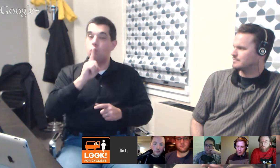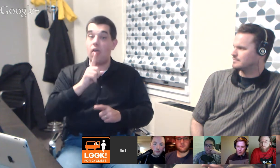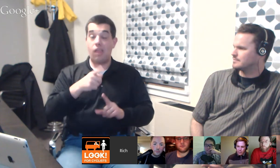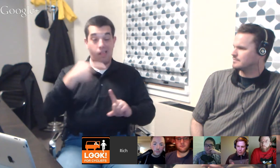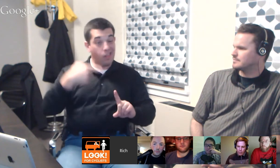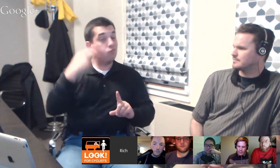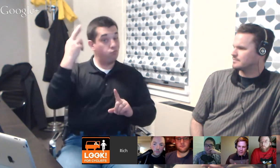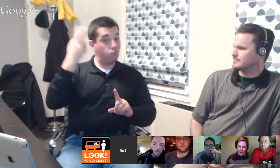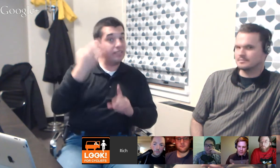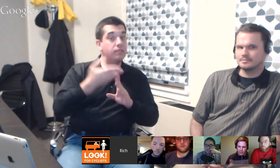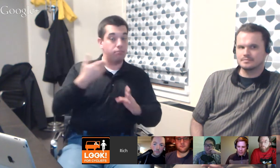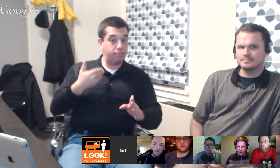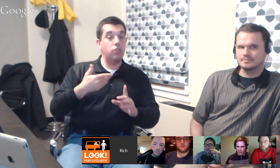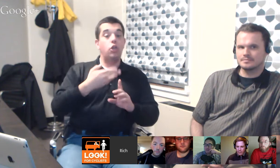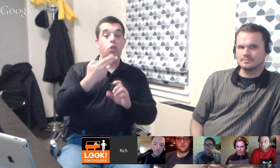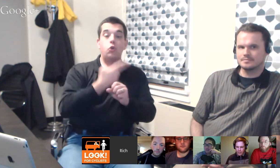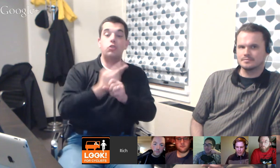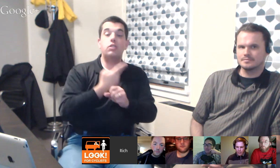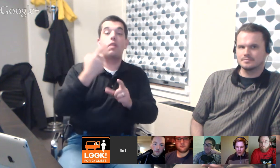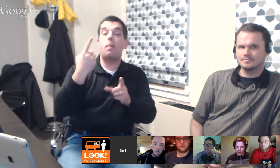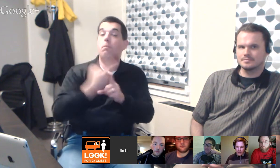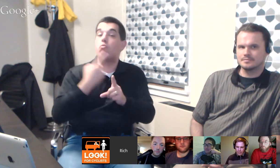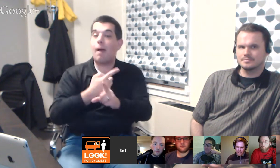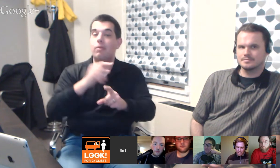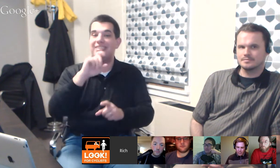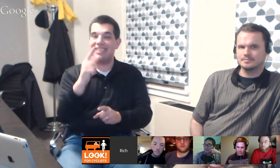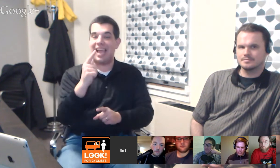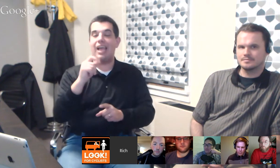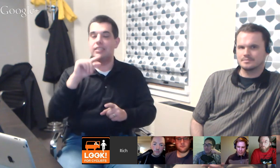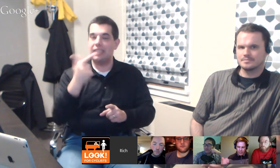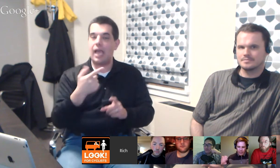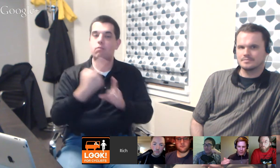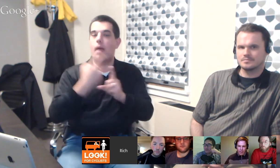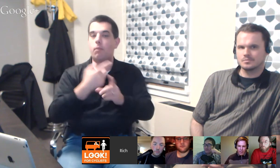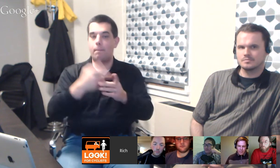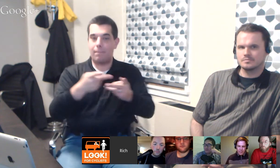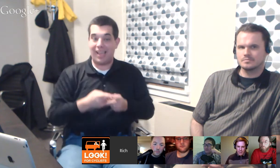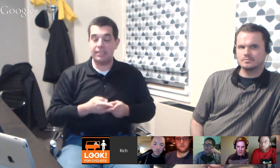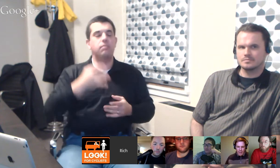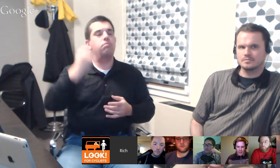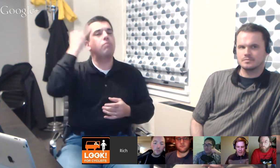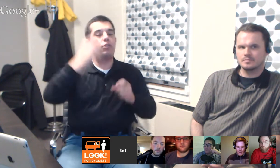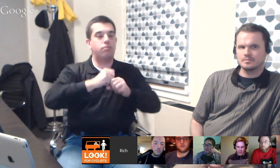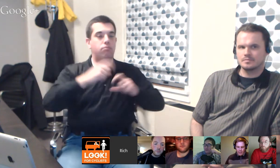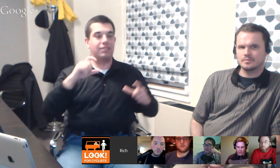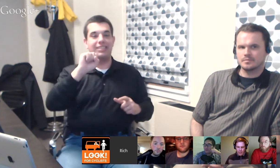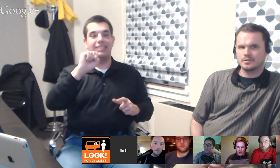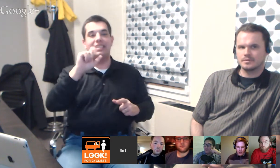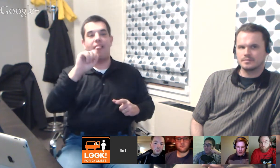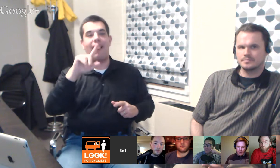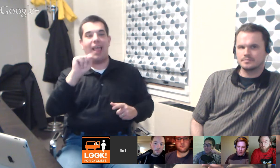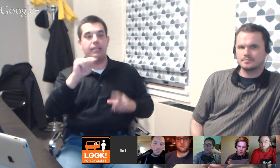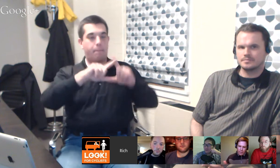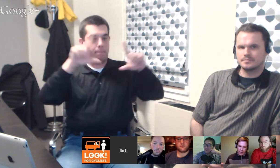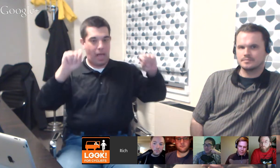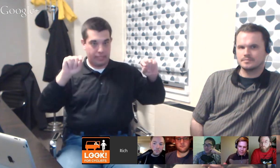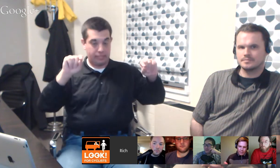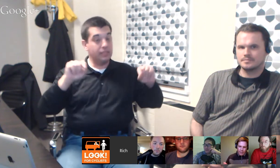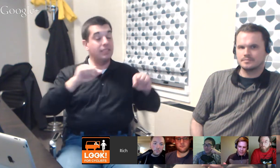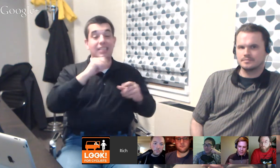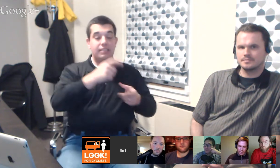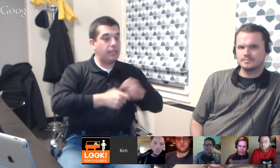for using the right tags at the right place. Imagine you have a select box, and instead of using the